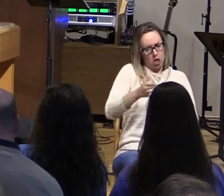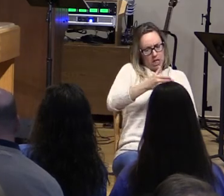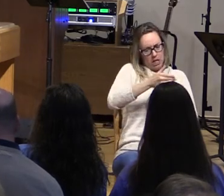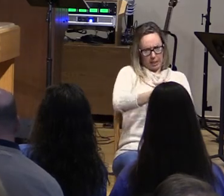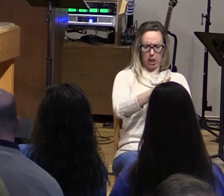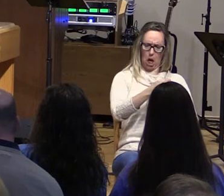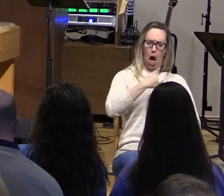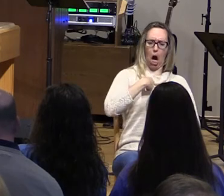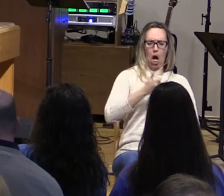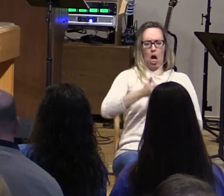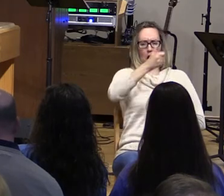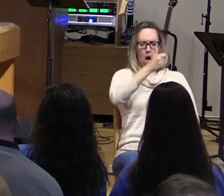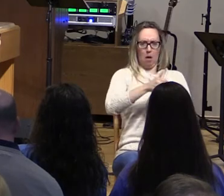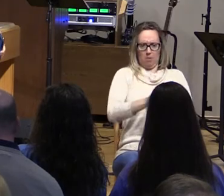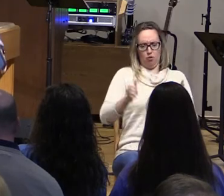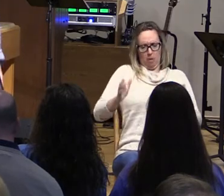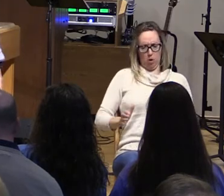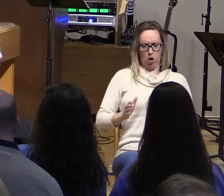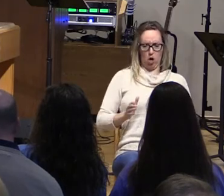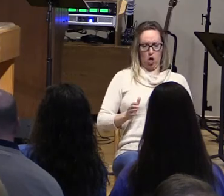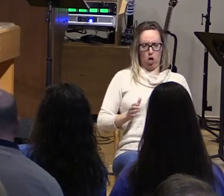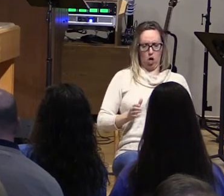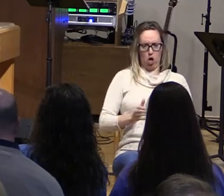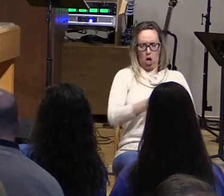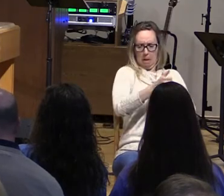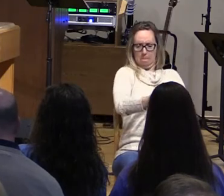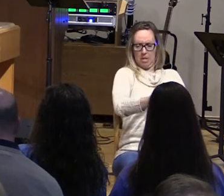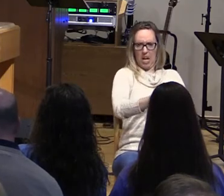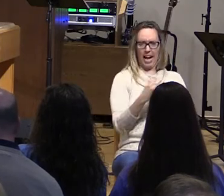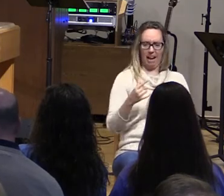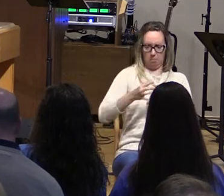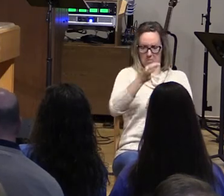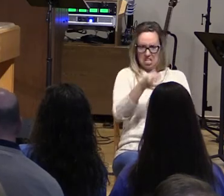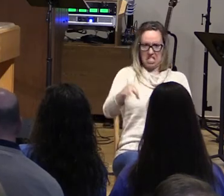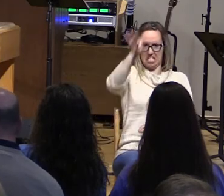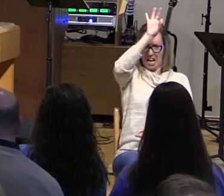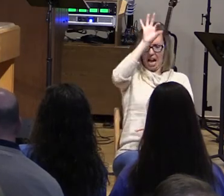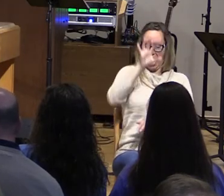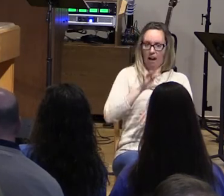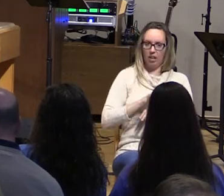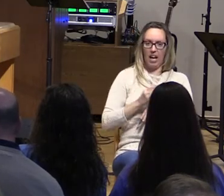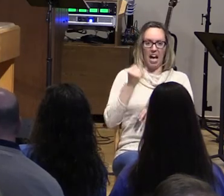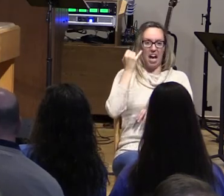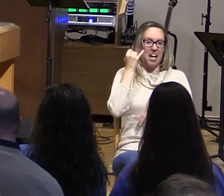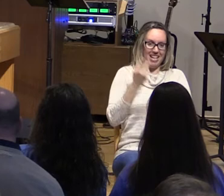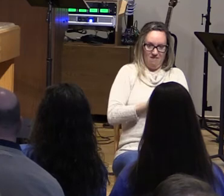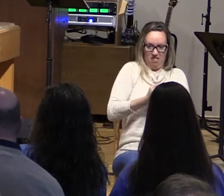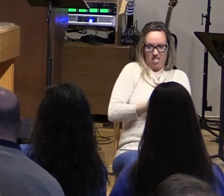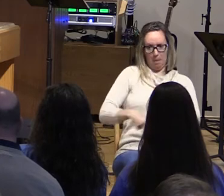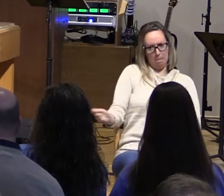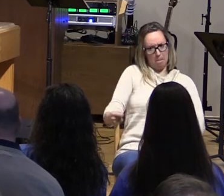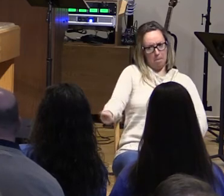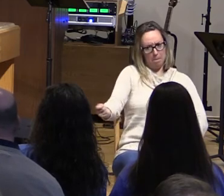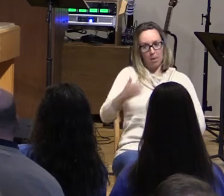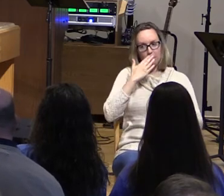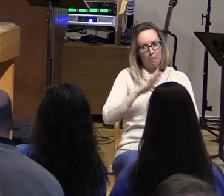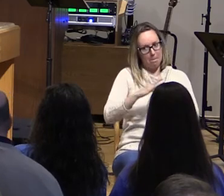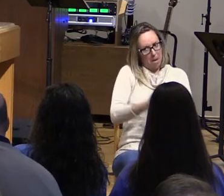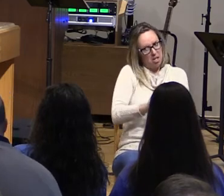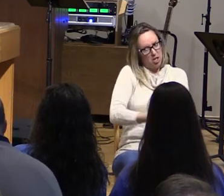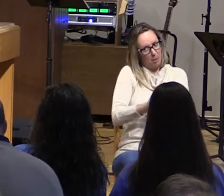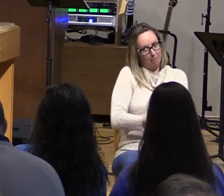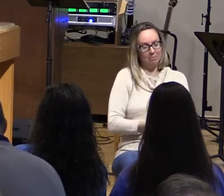like, I am the shepherd and I'm leading my sheep. You know, and I've got my staff, and oh, if the sheep gets out of line, tap, tap, tap, you're a bad sheep, bad sheep,